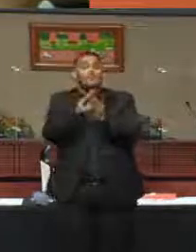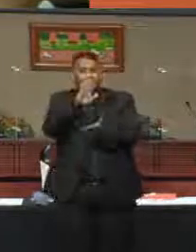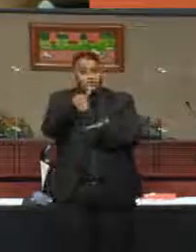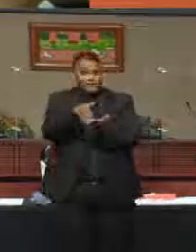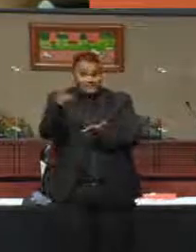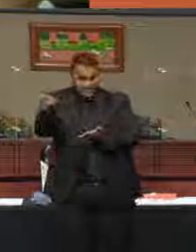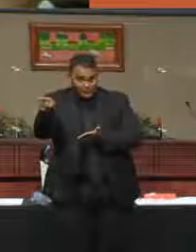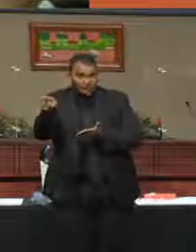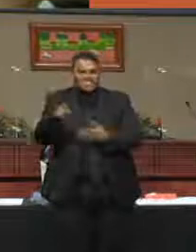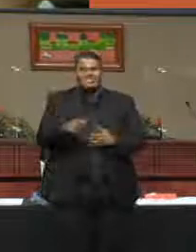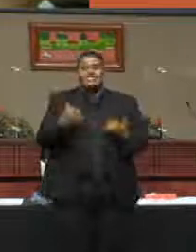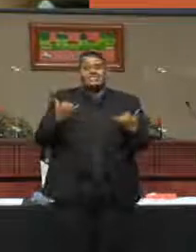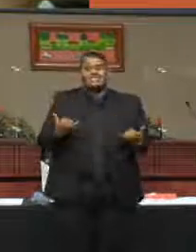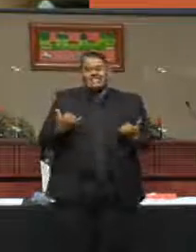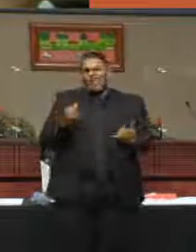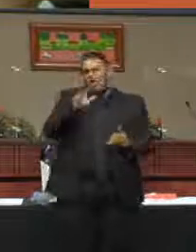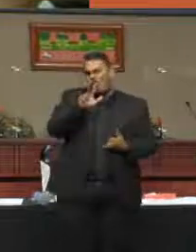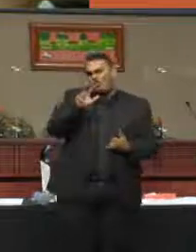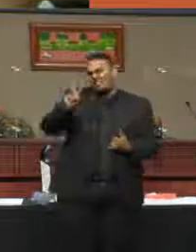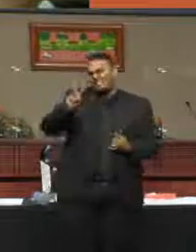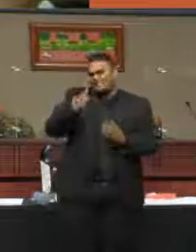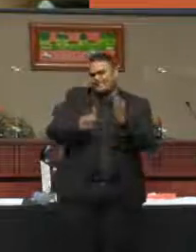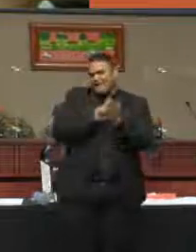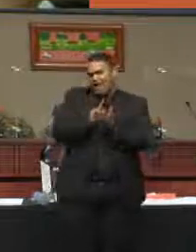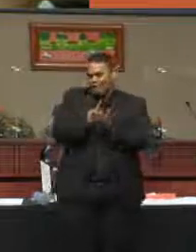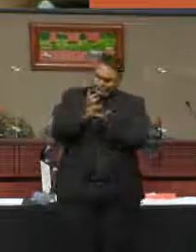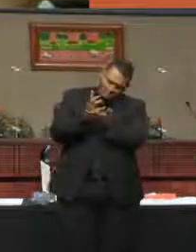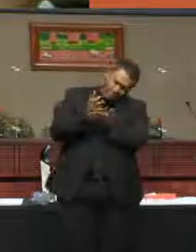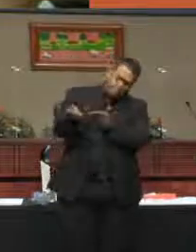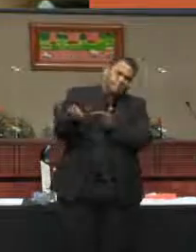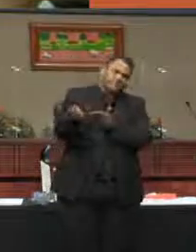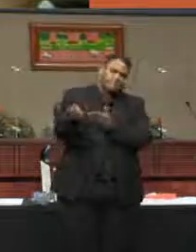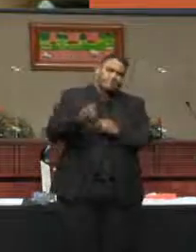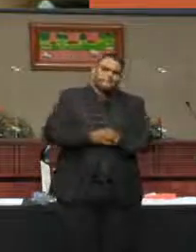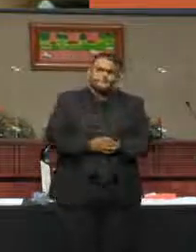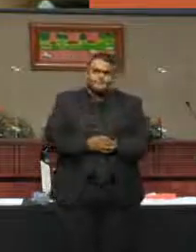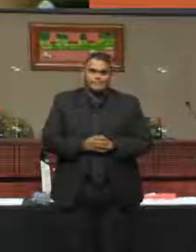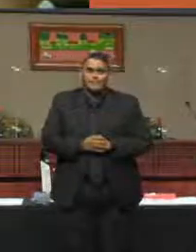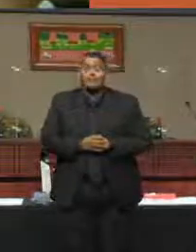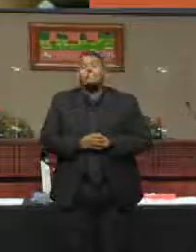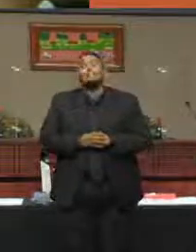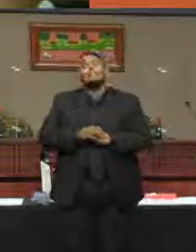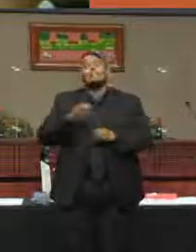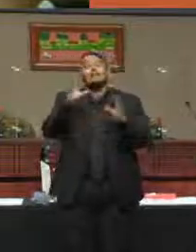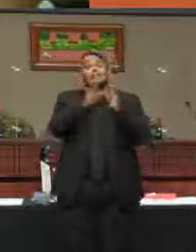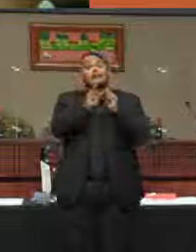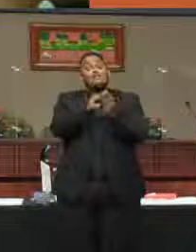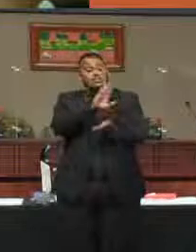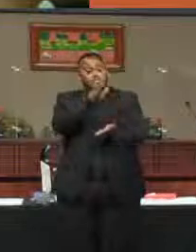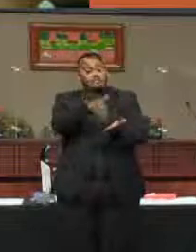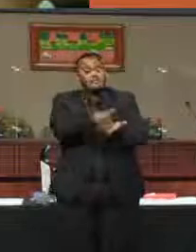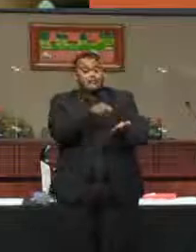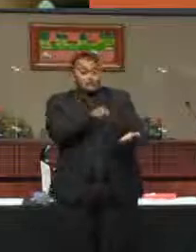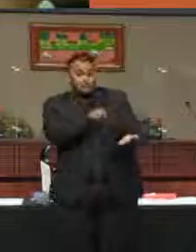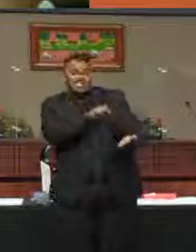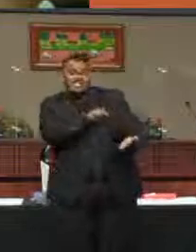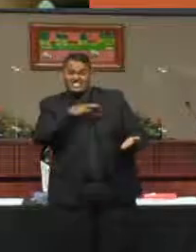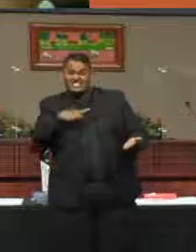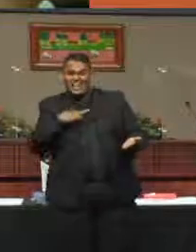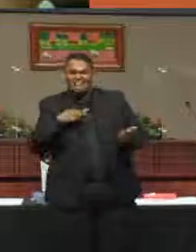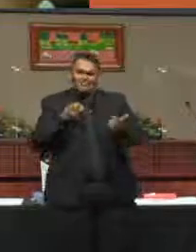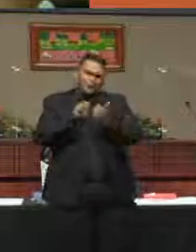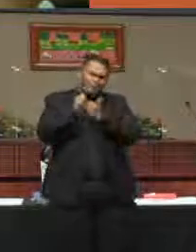within 36 hours. Today, the convention center staff surpassed the 200,000 mark